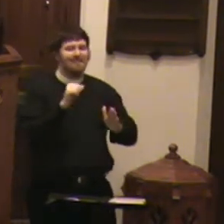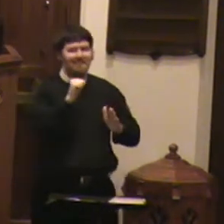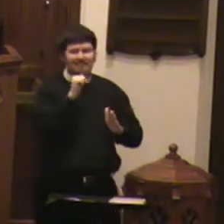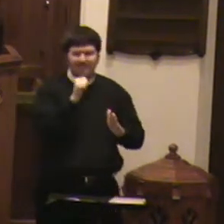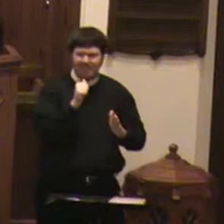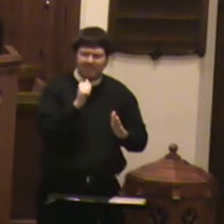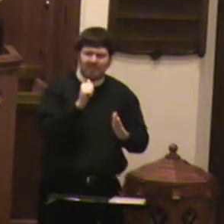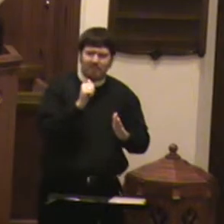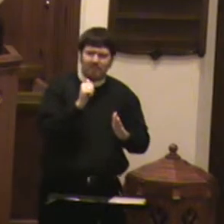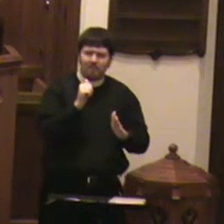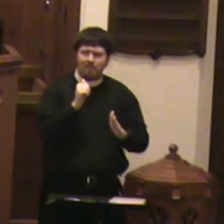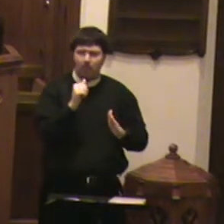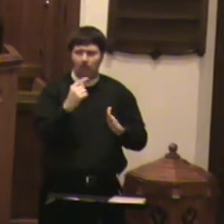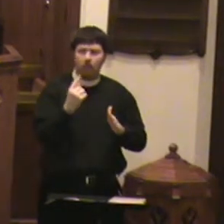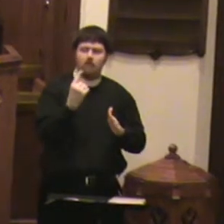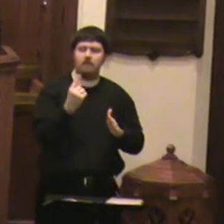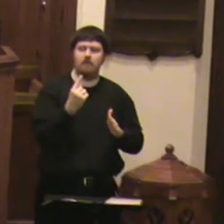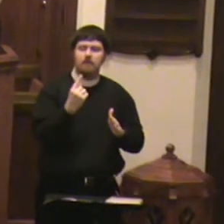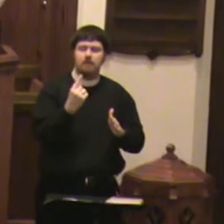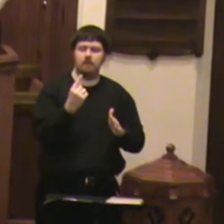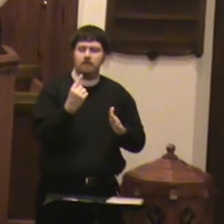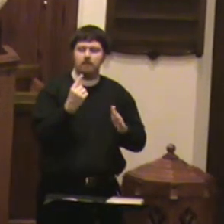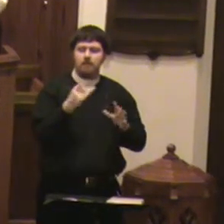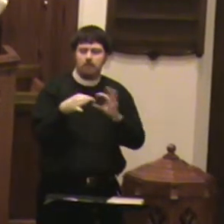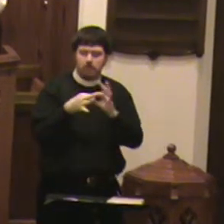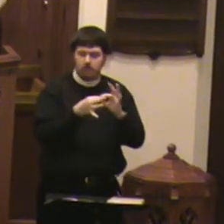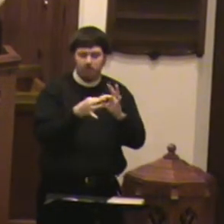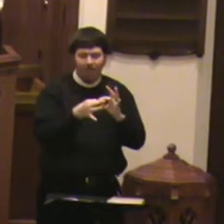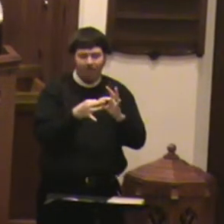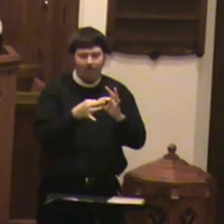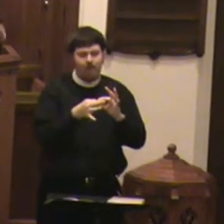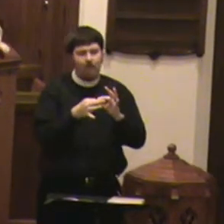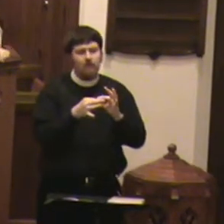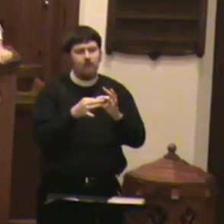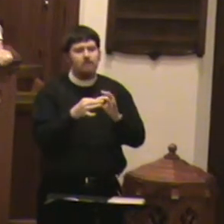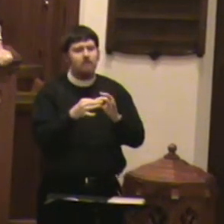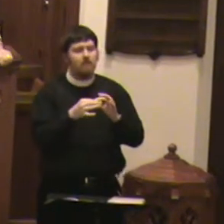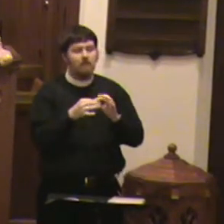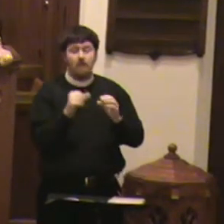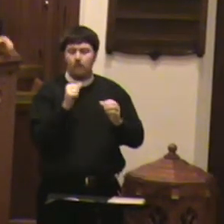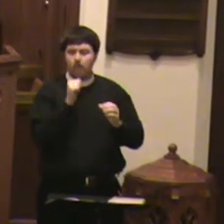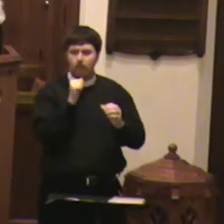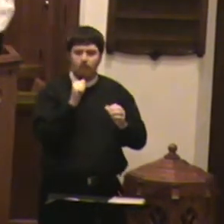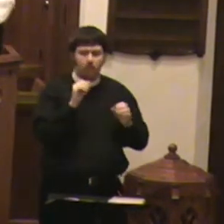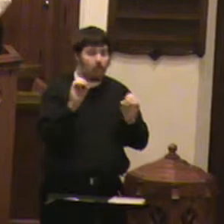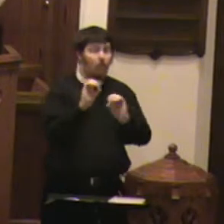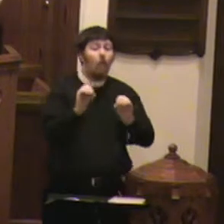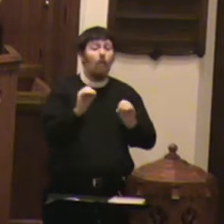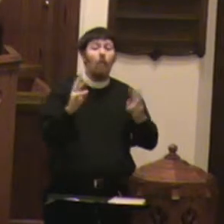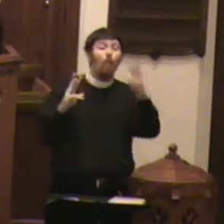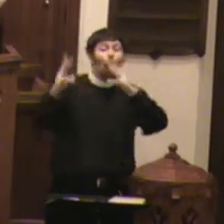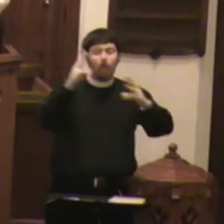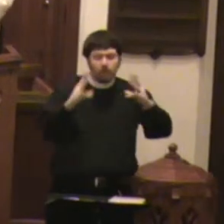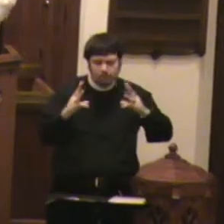have to do with the fact that there is no war, the absence of war, no. Rather it is more talking about